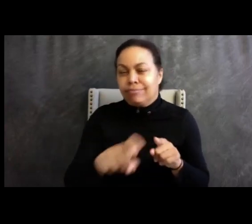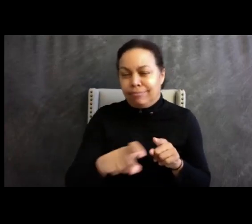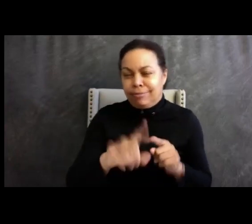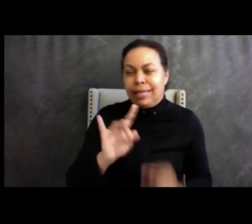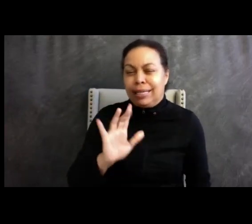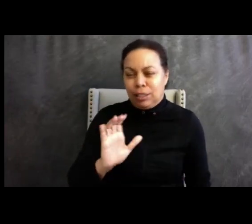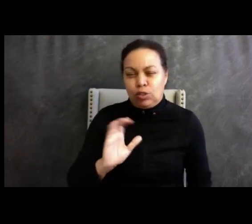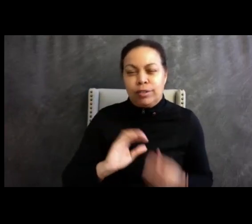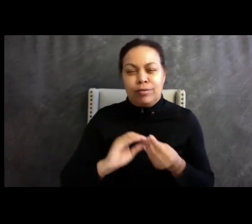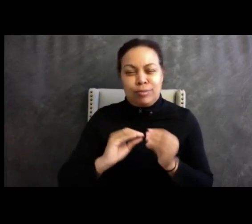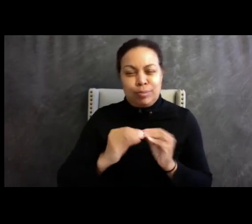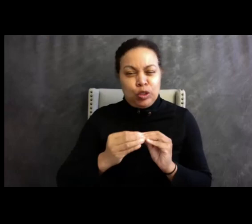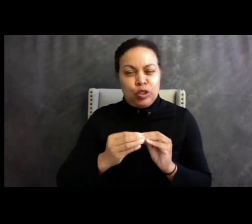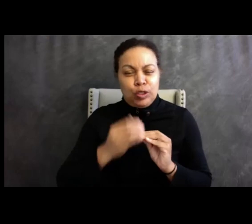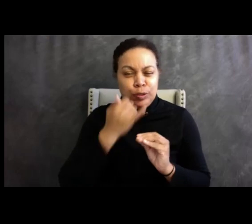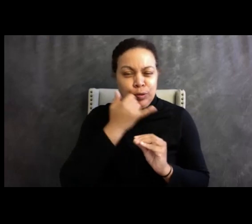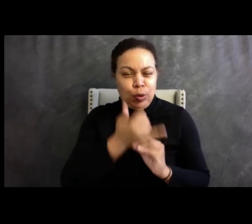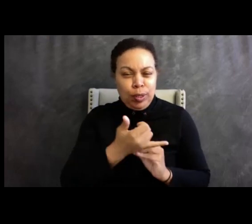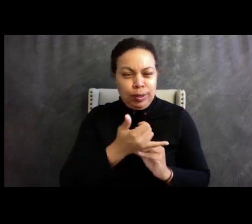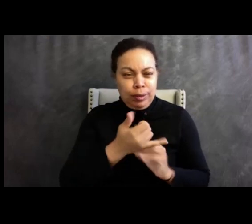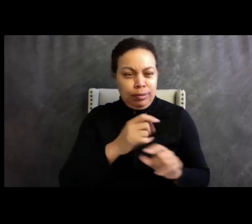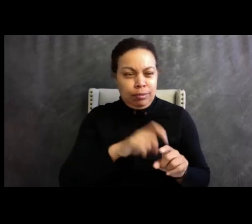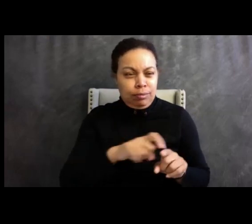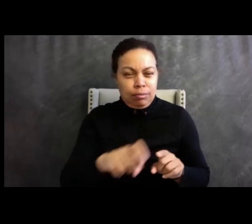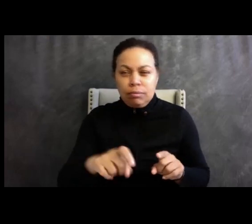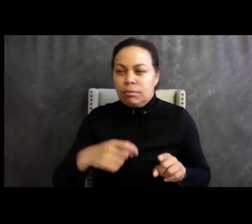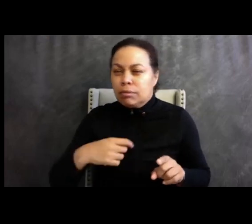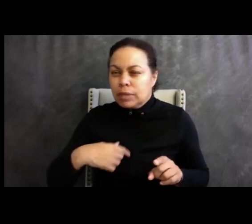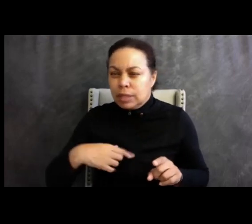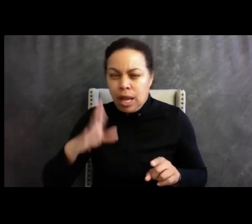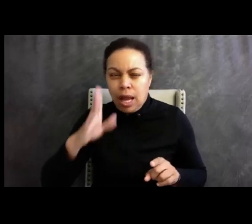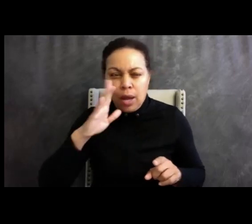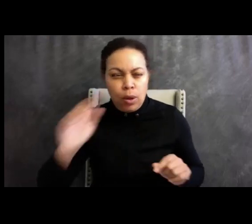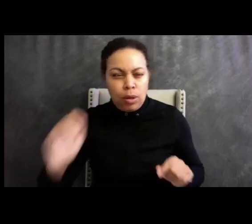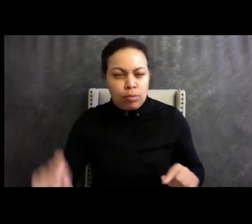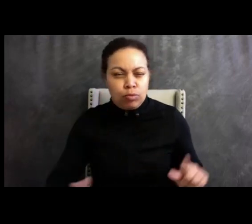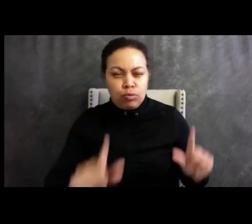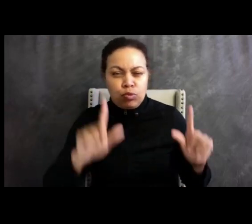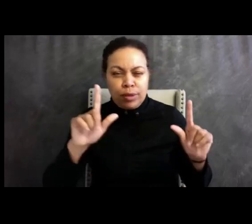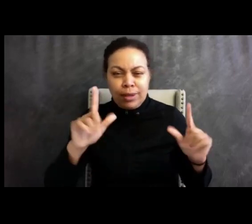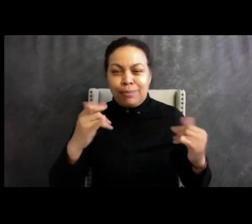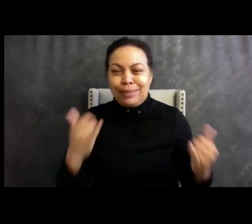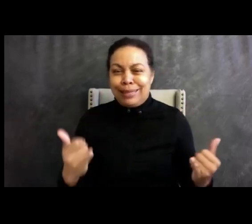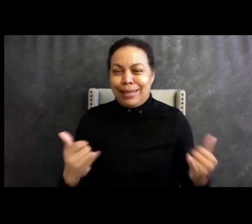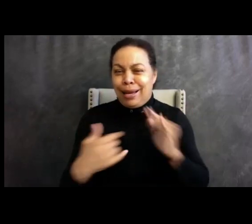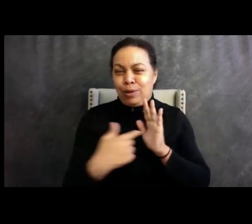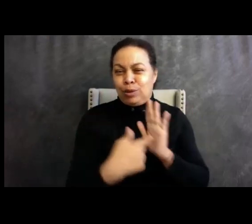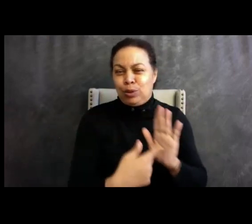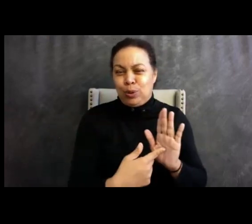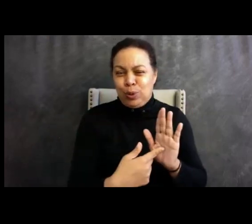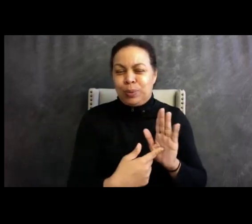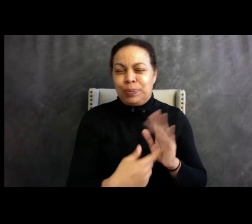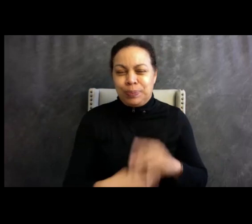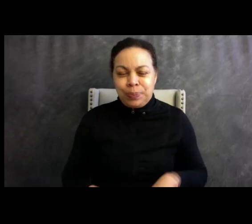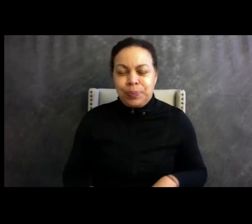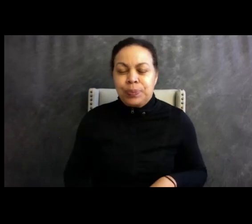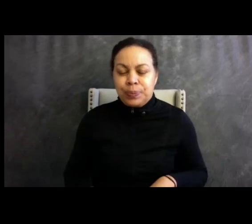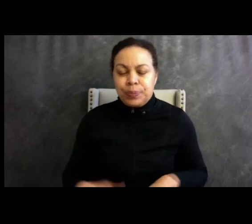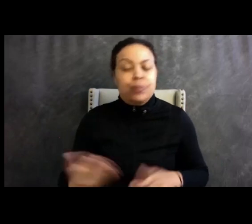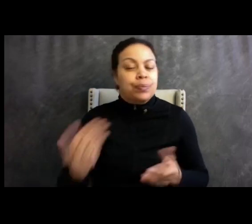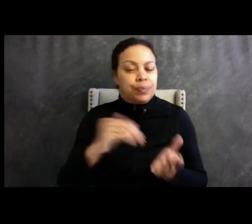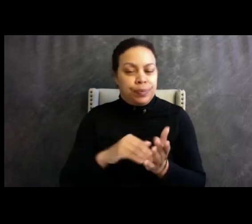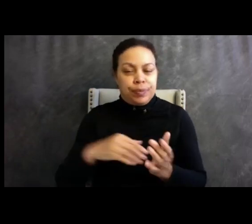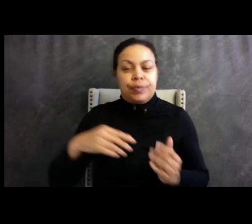number. So, and actually I will go to that space now and find that. So again, but the Peale